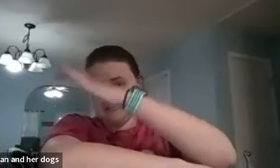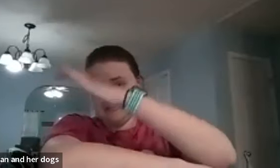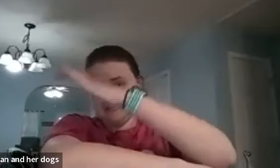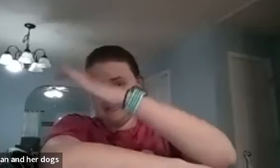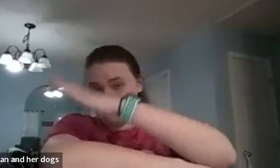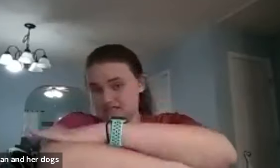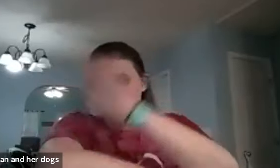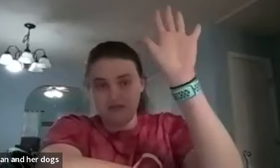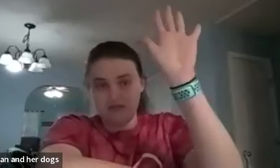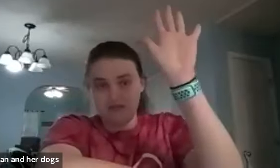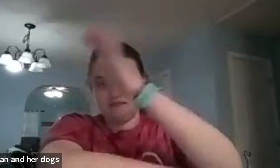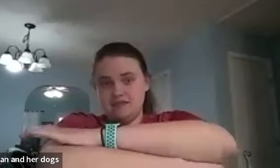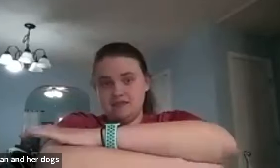this, open hand, this is